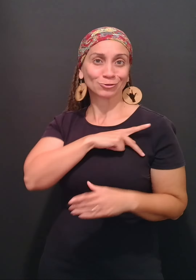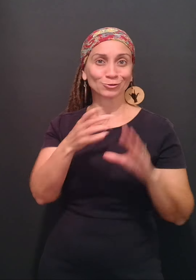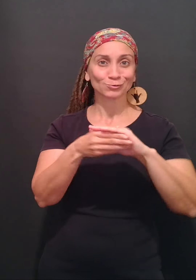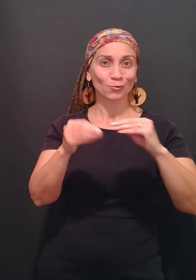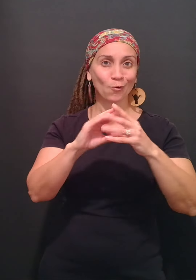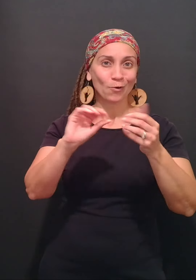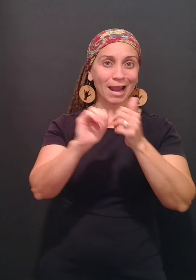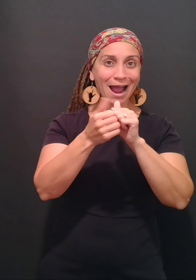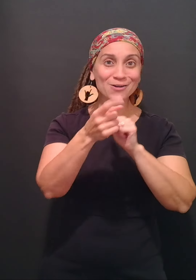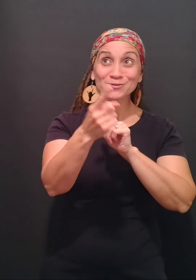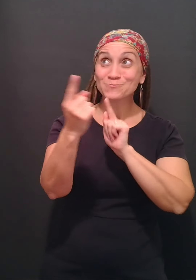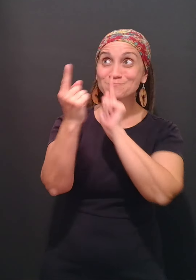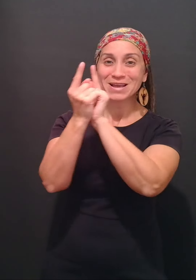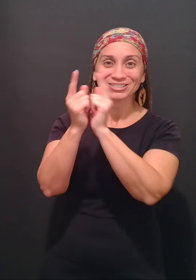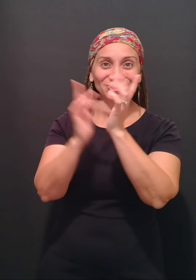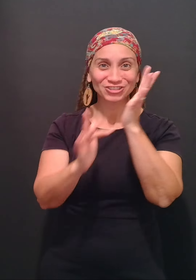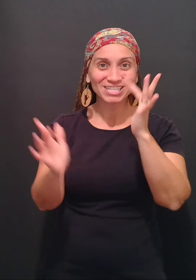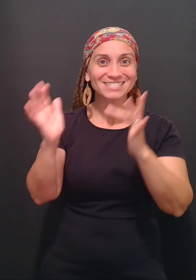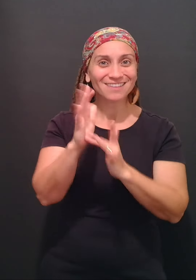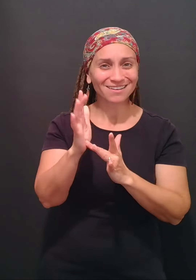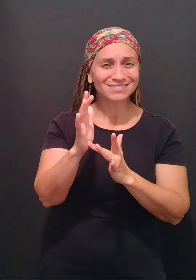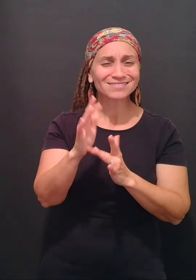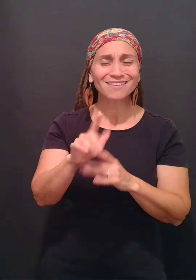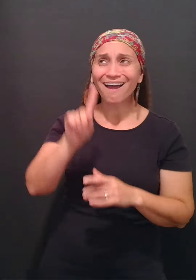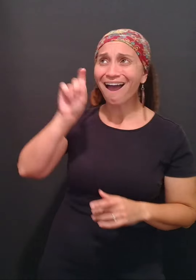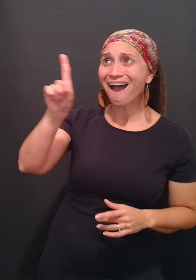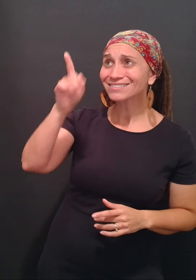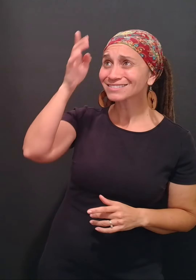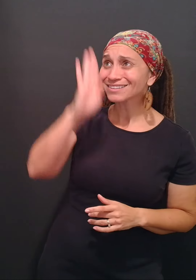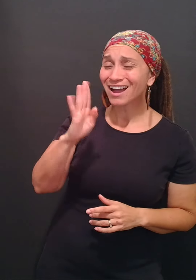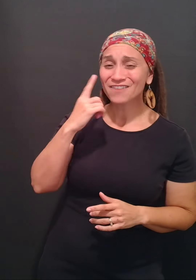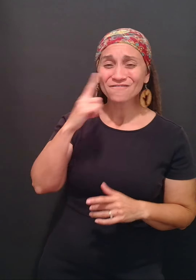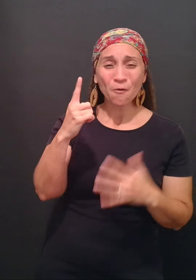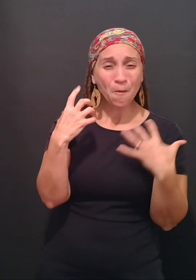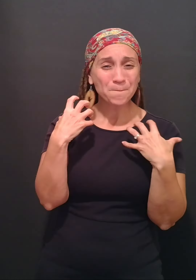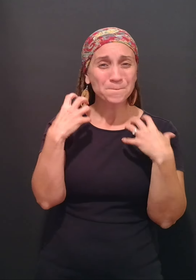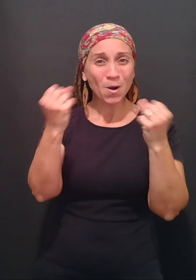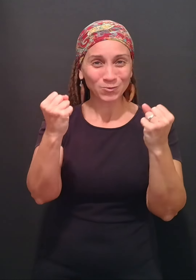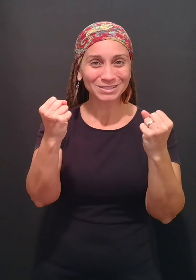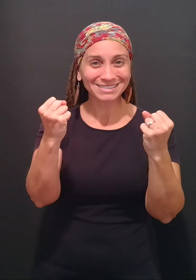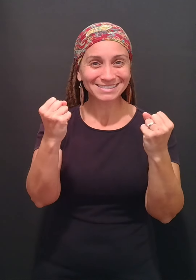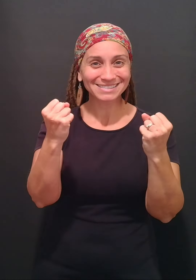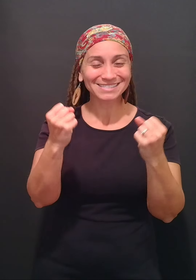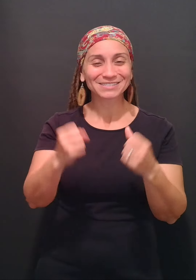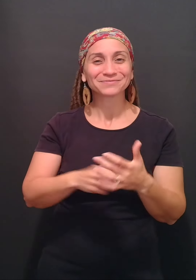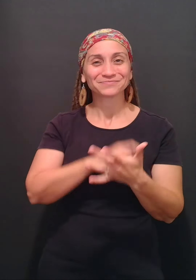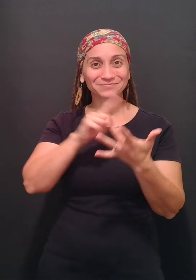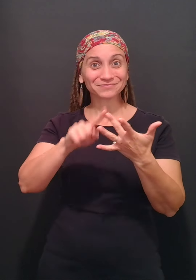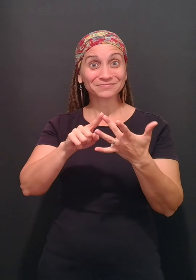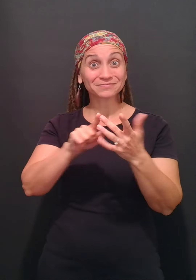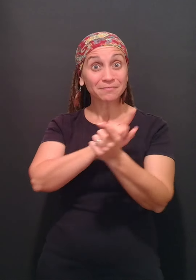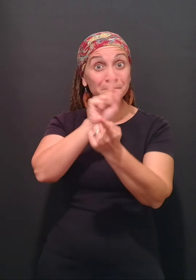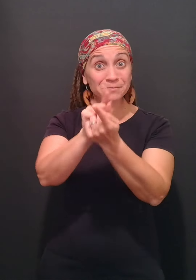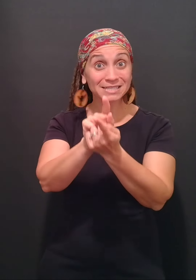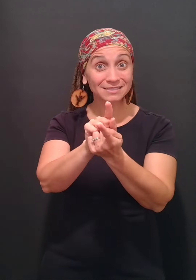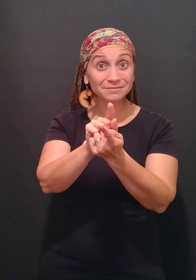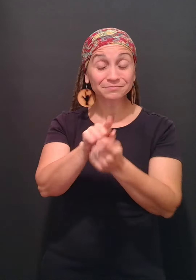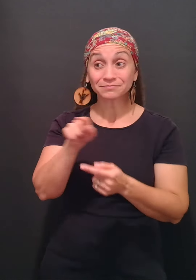practice your personal testimony of how you met Jesus. And then finally, ask God for boldness to share.